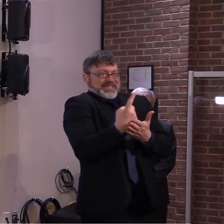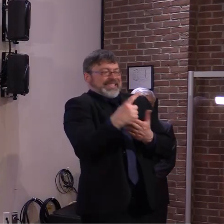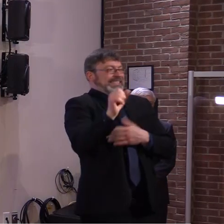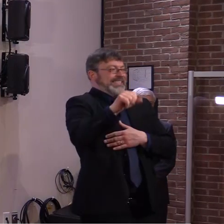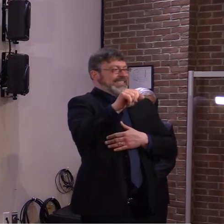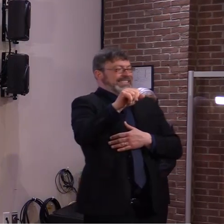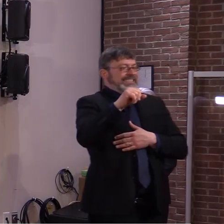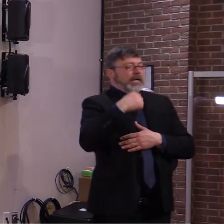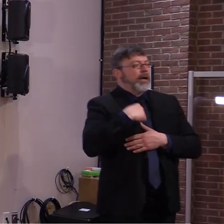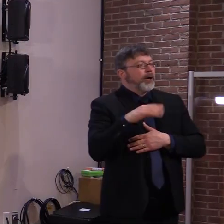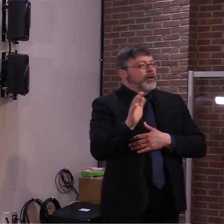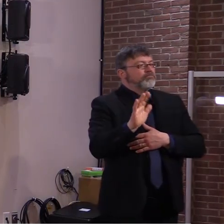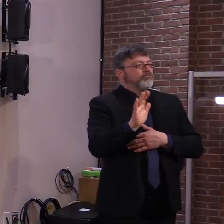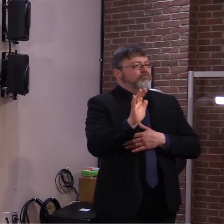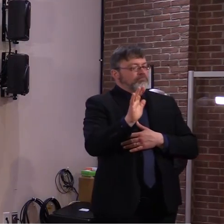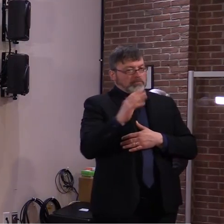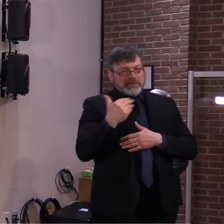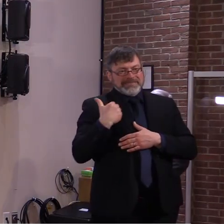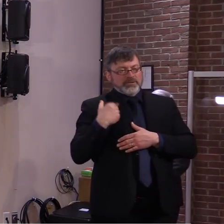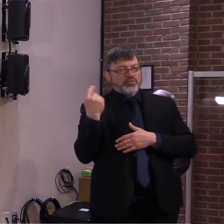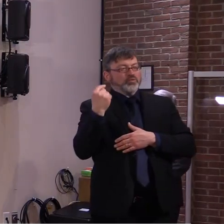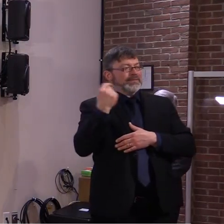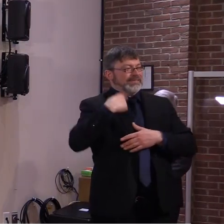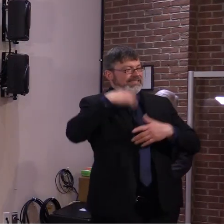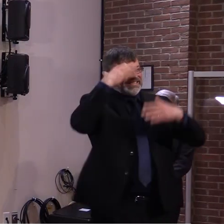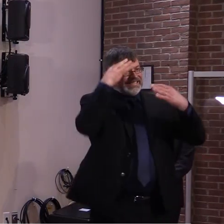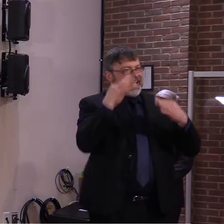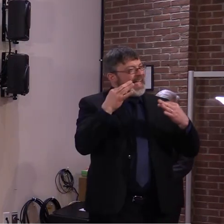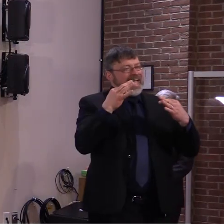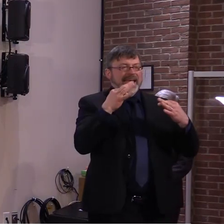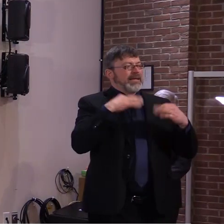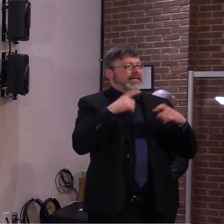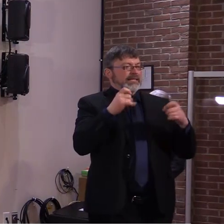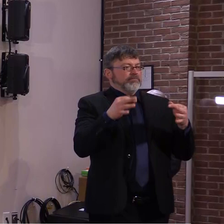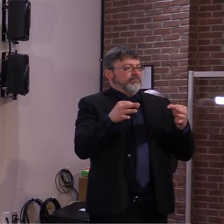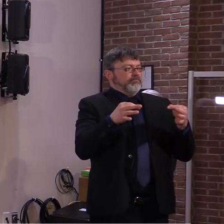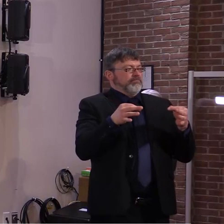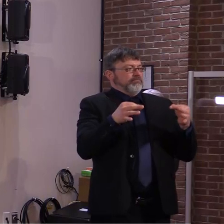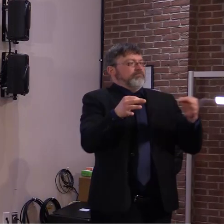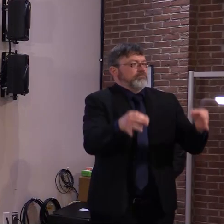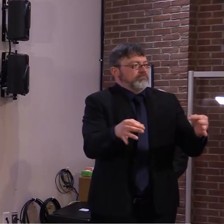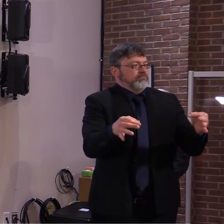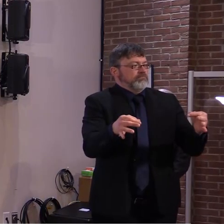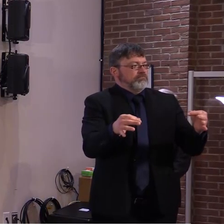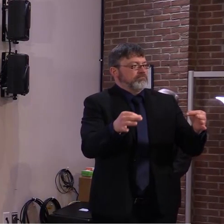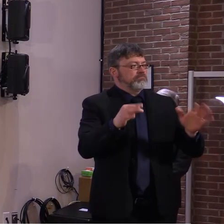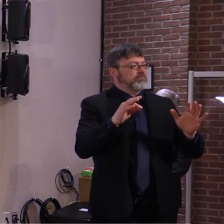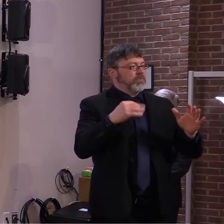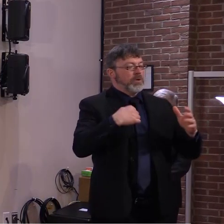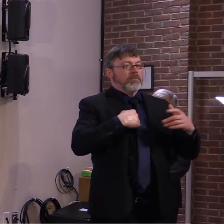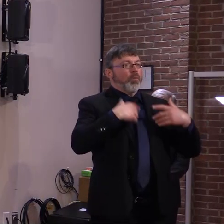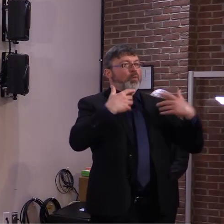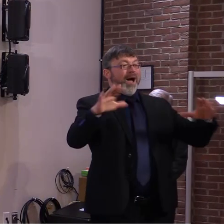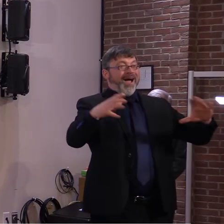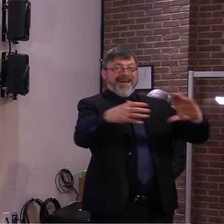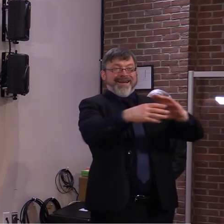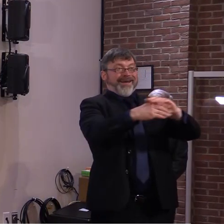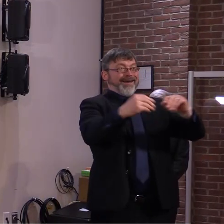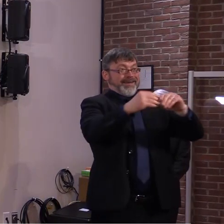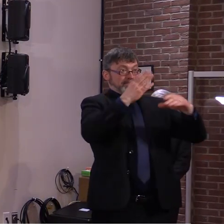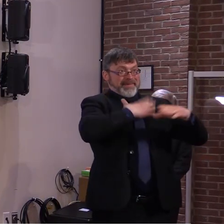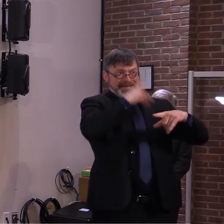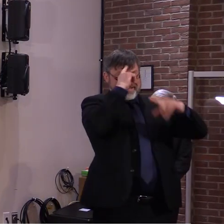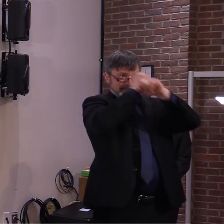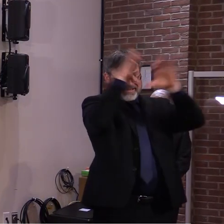or Tuesday. I just want to see what's going on, making sure that we're